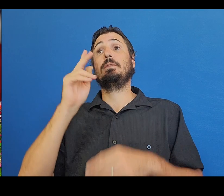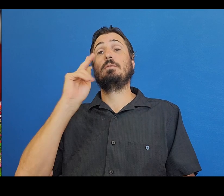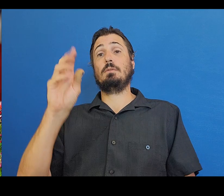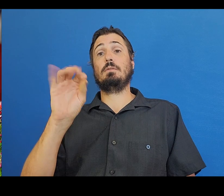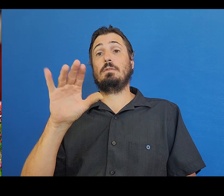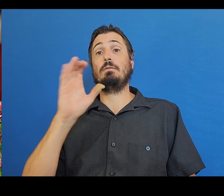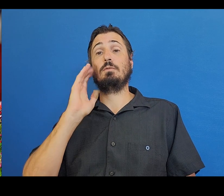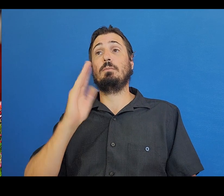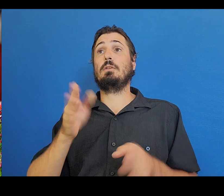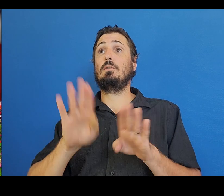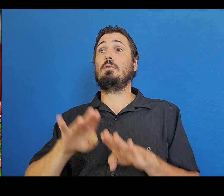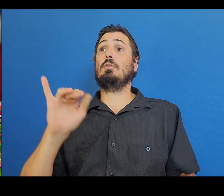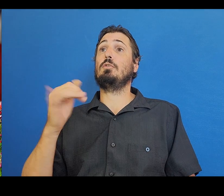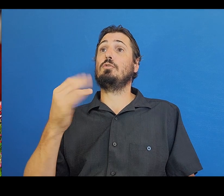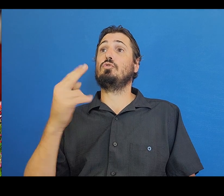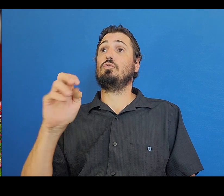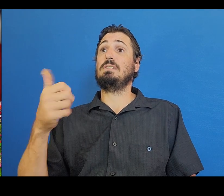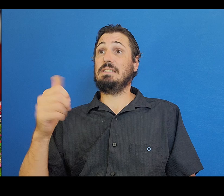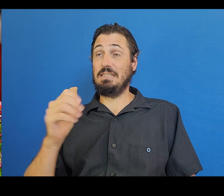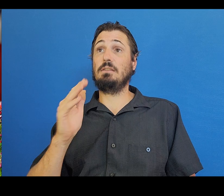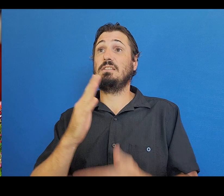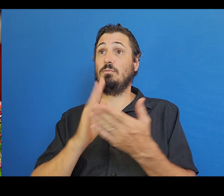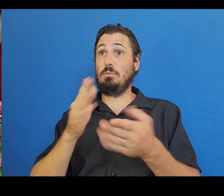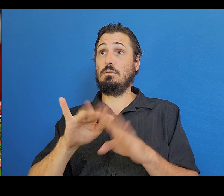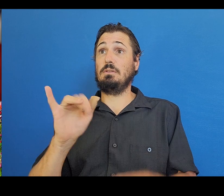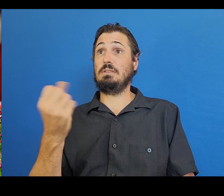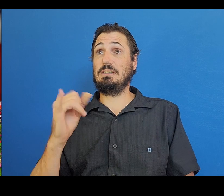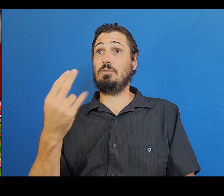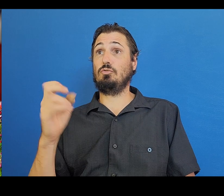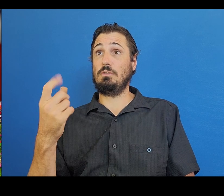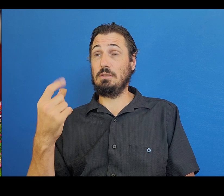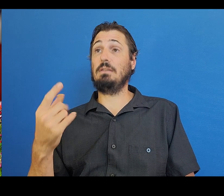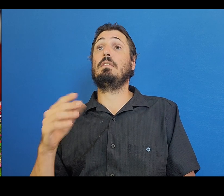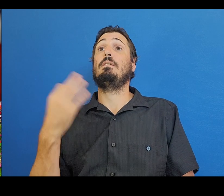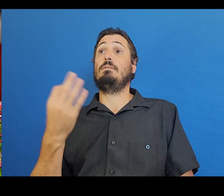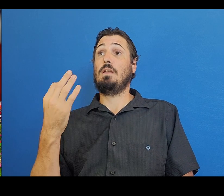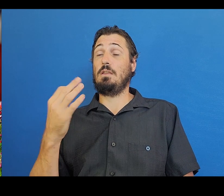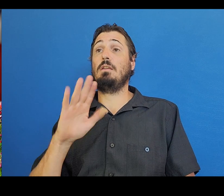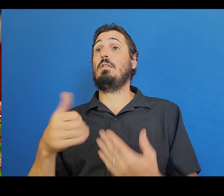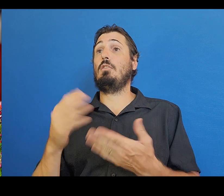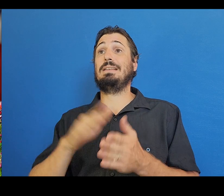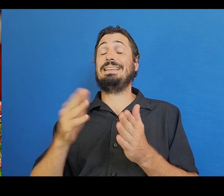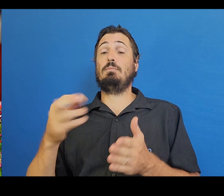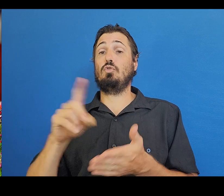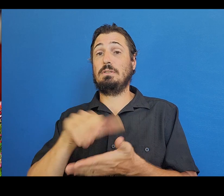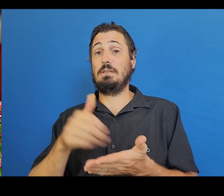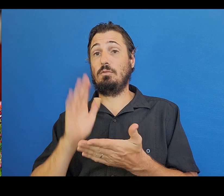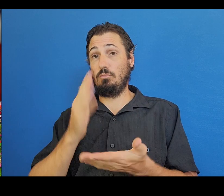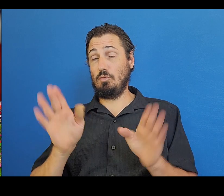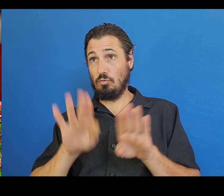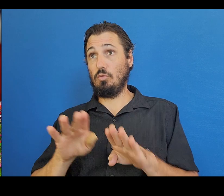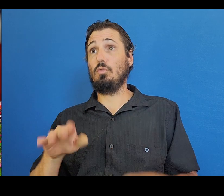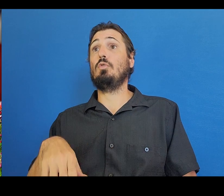offices and services will be closed on Friday, June 10th, and there will be various closures on Saturday, June 11th. Closures on Friday include all neighborhood centers,